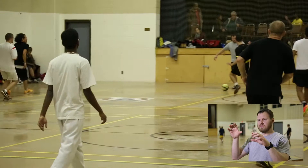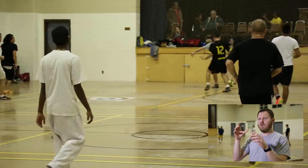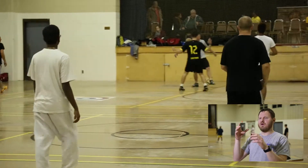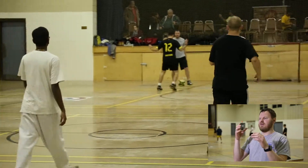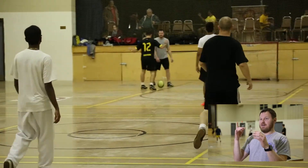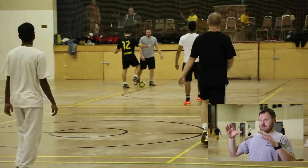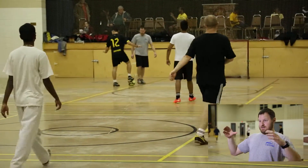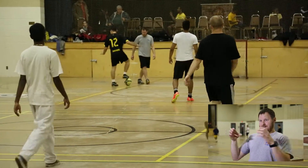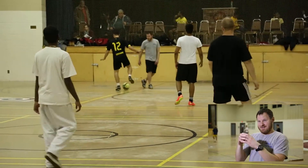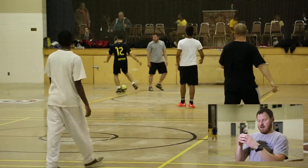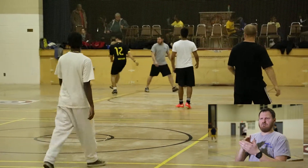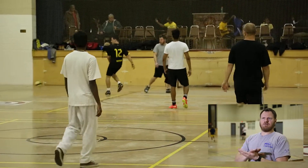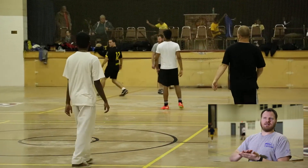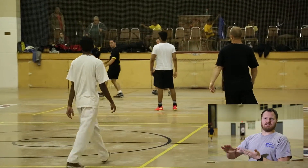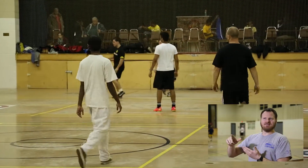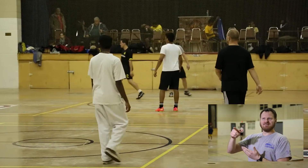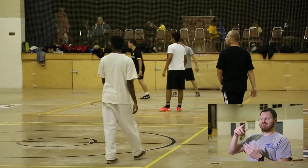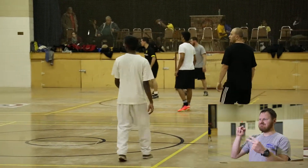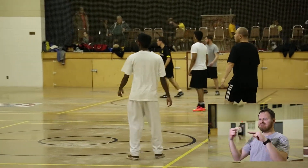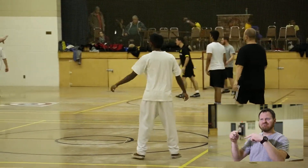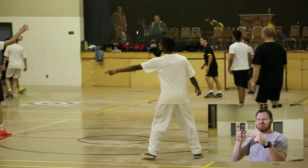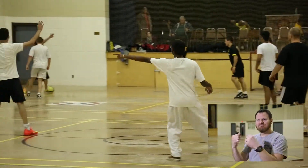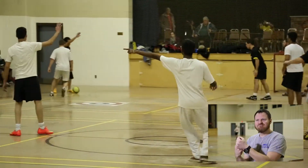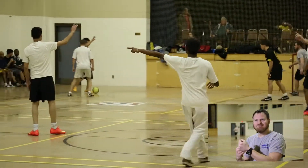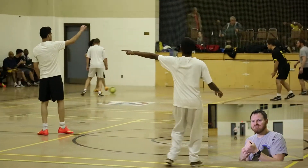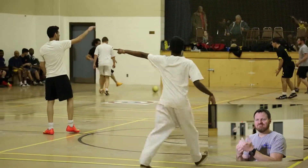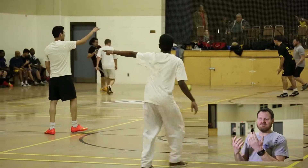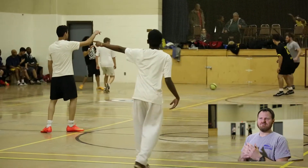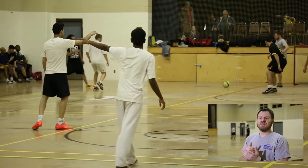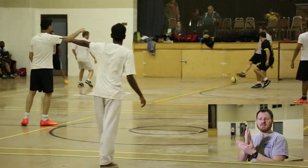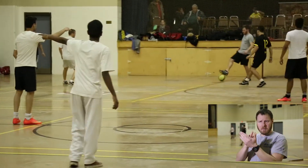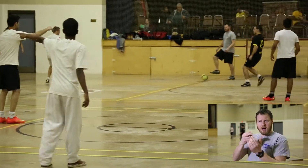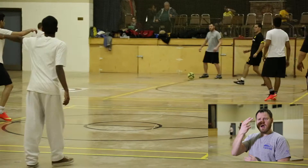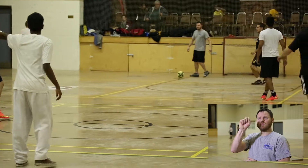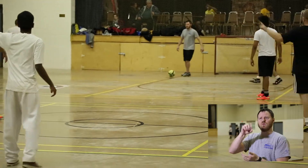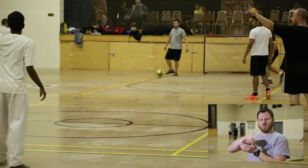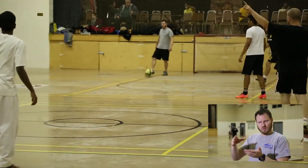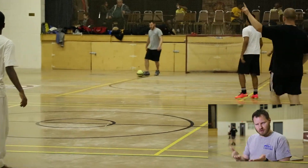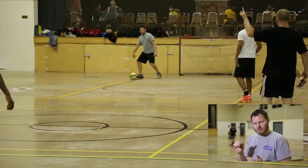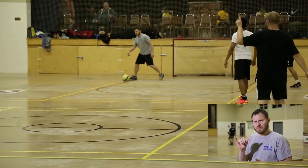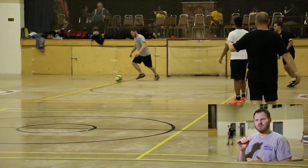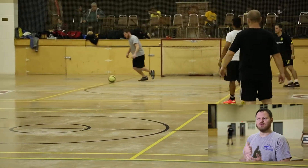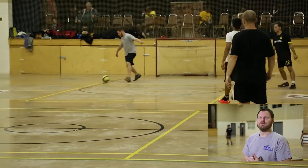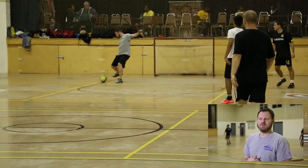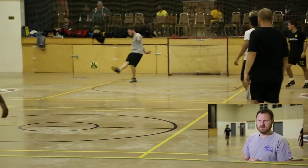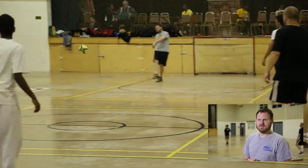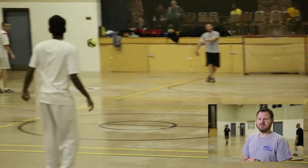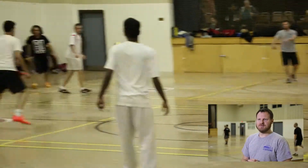clusters of deaf people all over the city, and this is a nice opportunity for them to come together, spend some time together, support one another. We've got some high school students